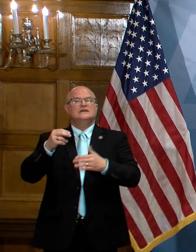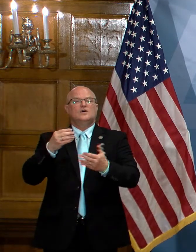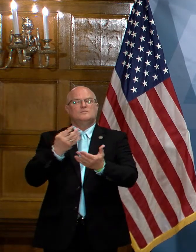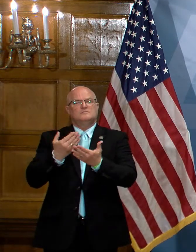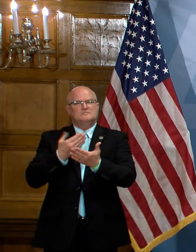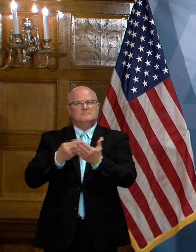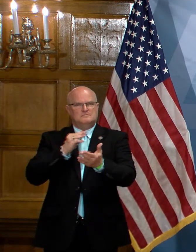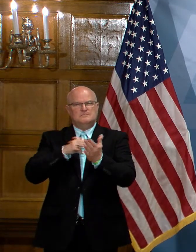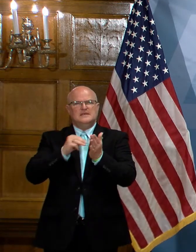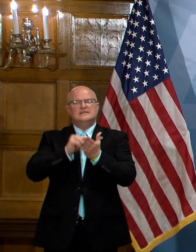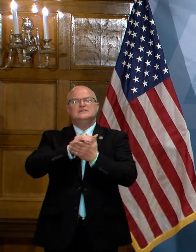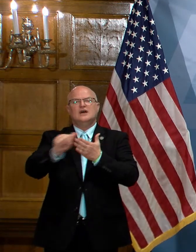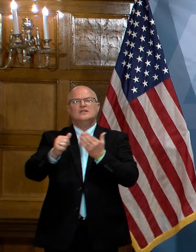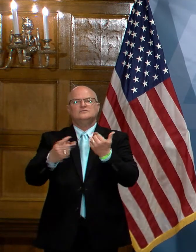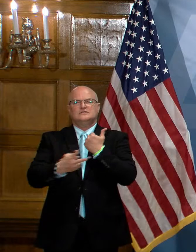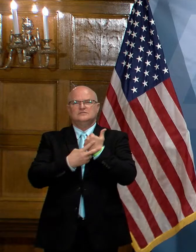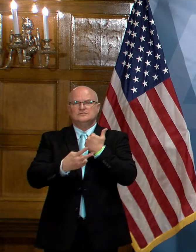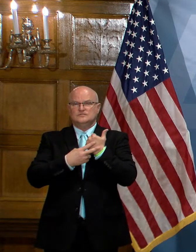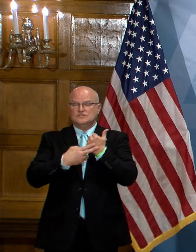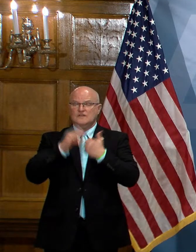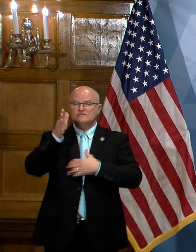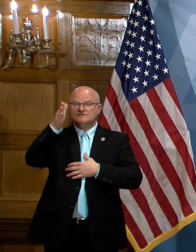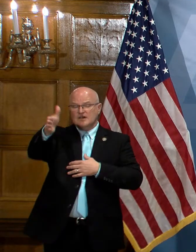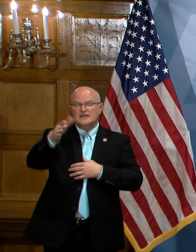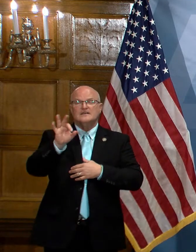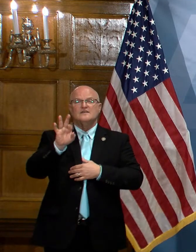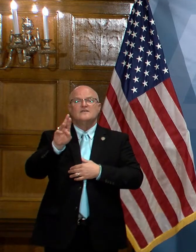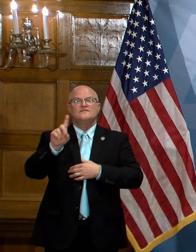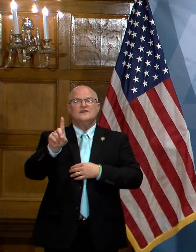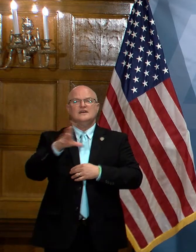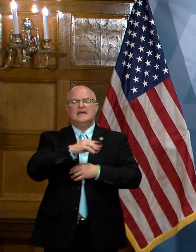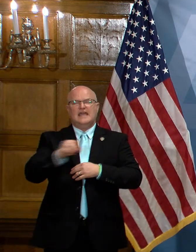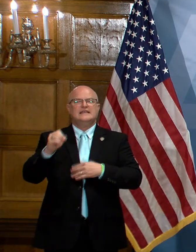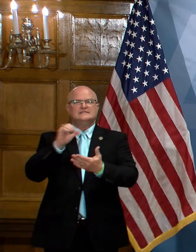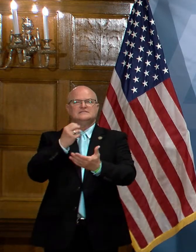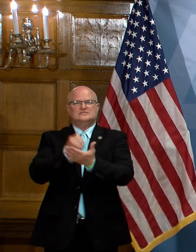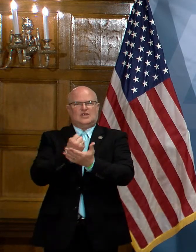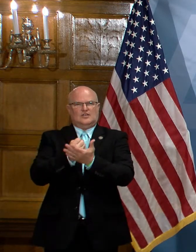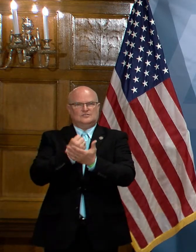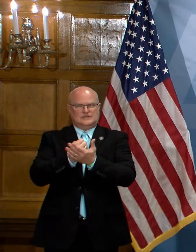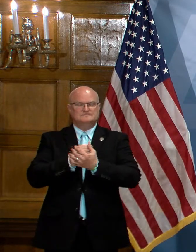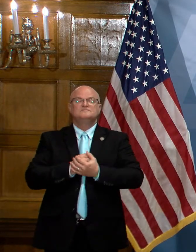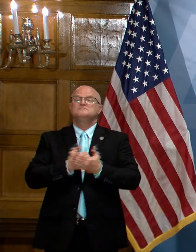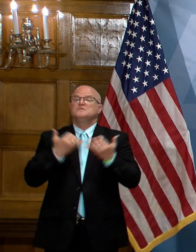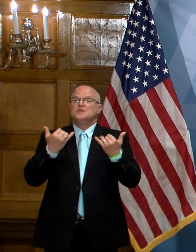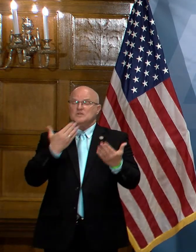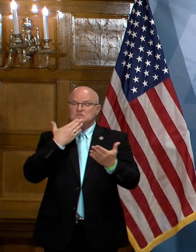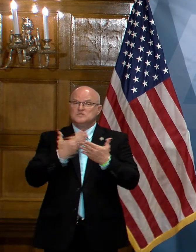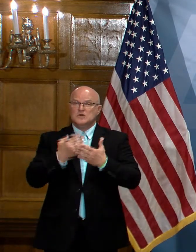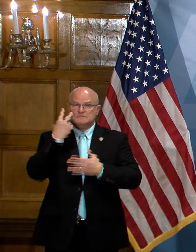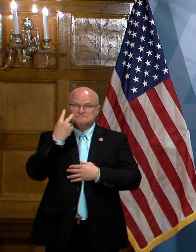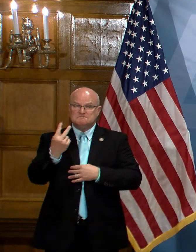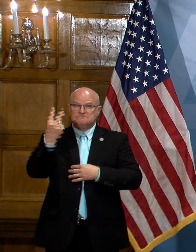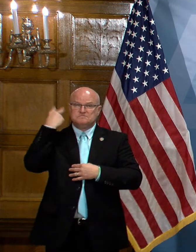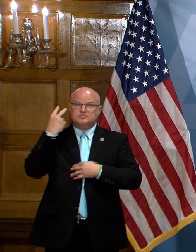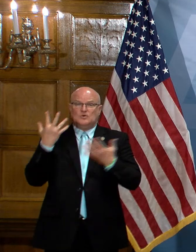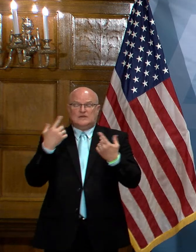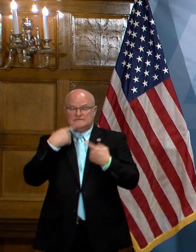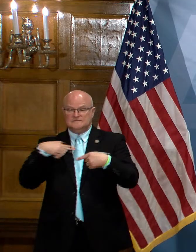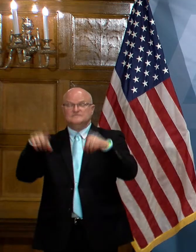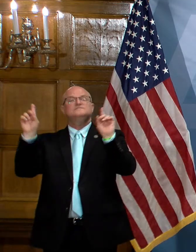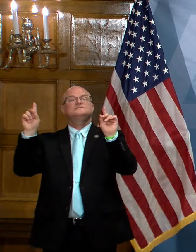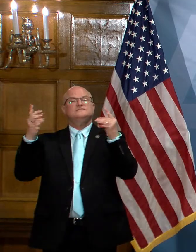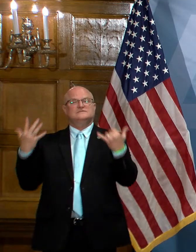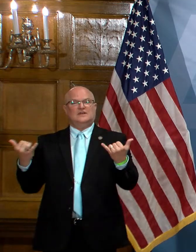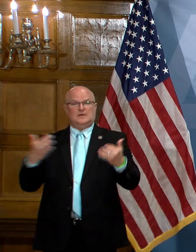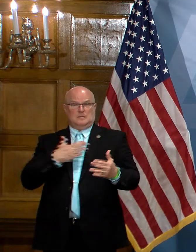fund, and the needs-based scholarship. So it's a good point in the middle of the session to reflect on what has been accomplished in